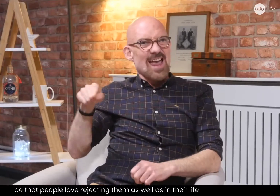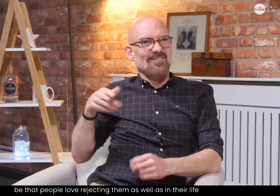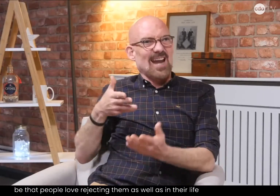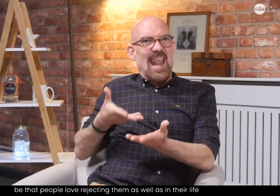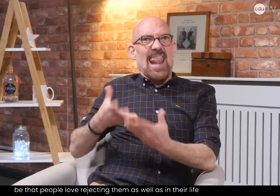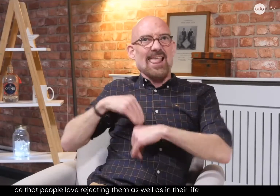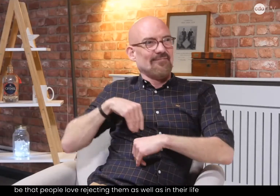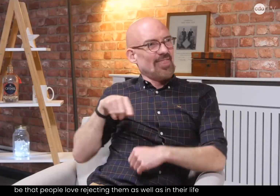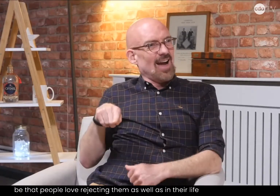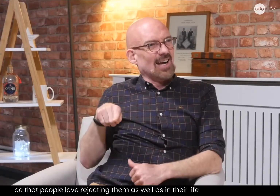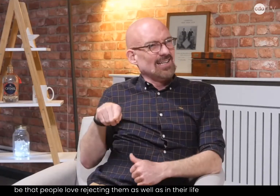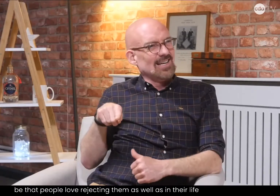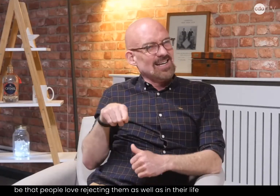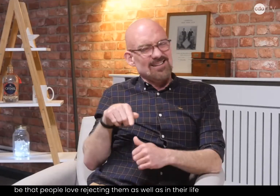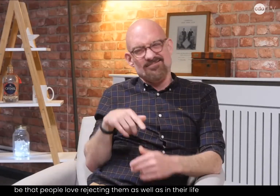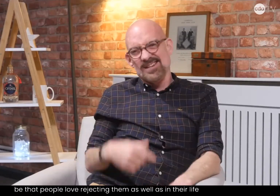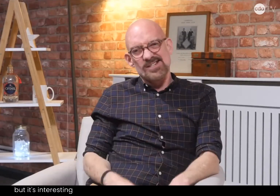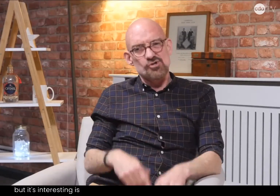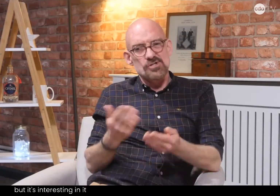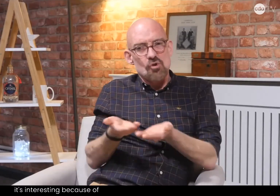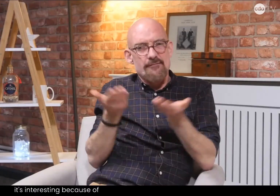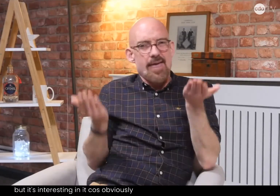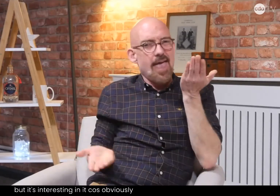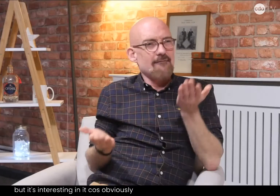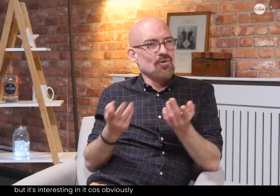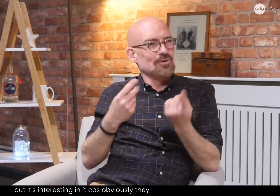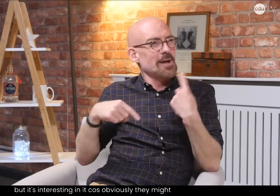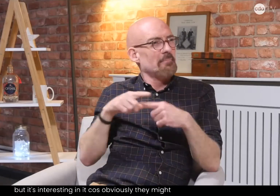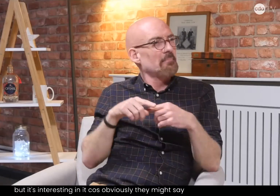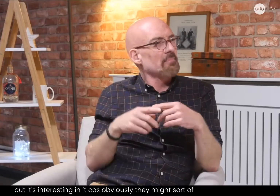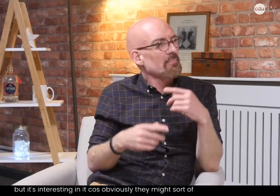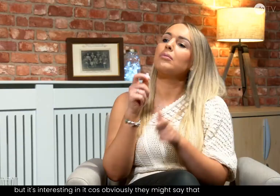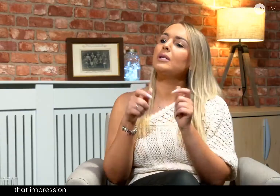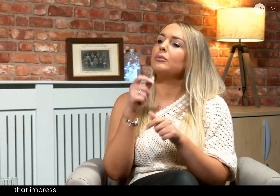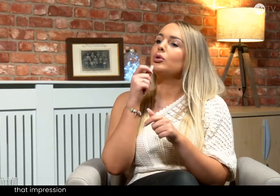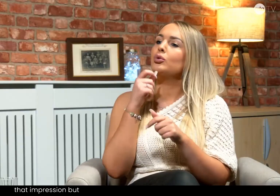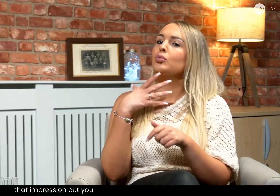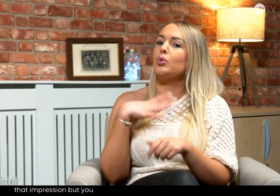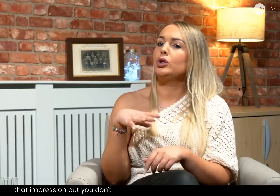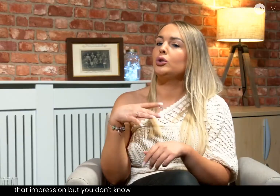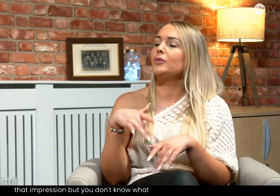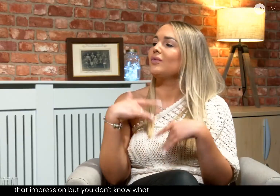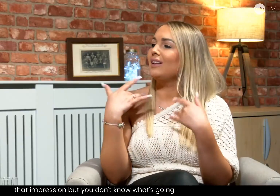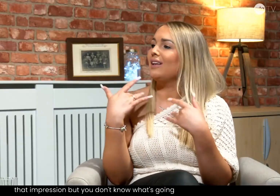It's interesting, isn't it? Because obviously they might sort of give that impression, but you don't know what's going on. It's very unfair for a lot of people.